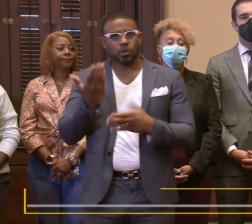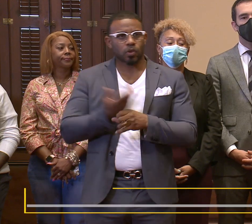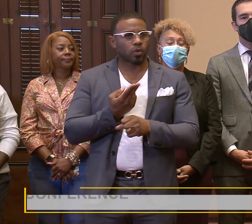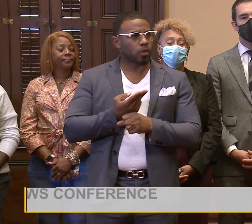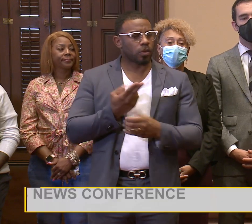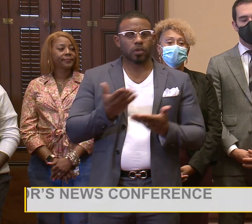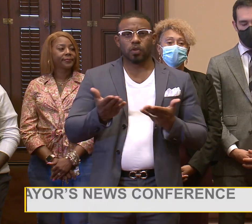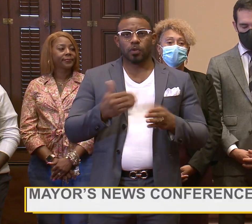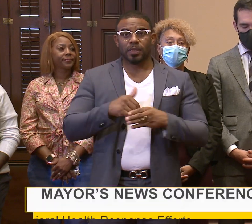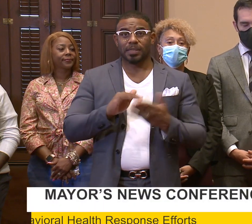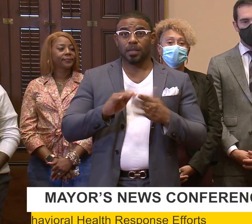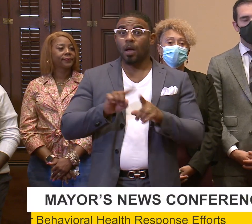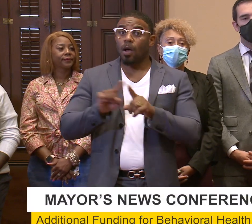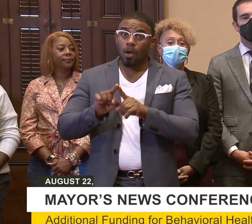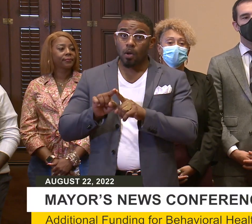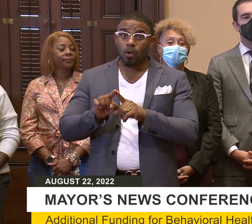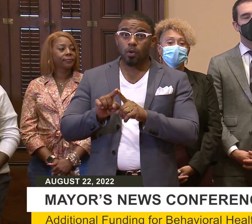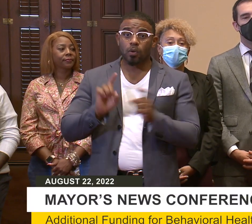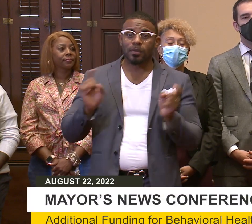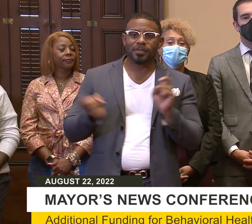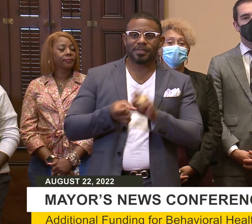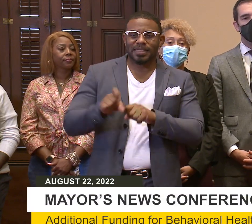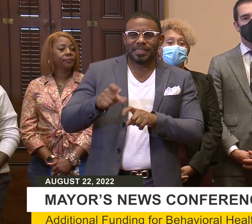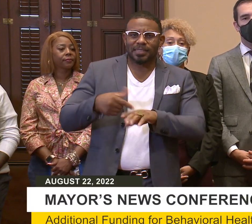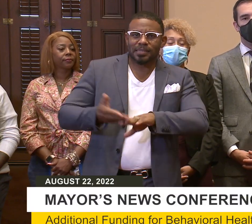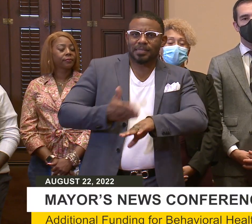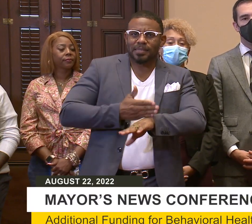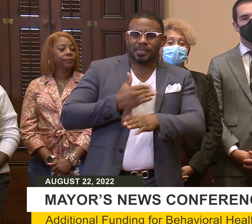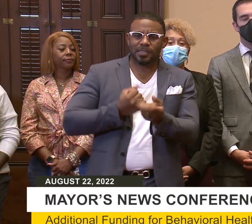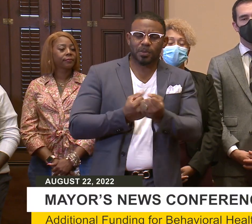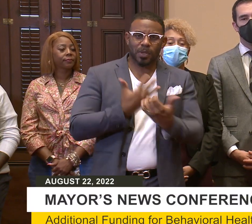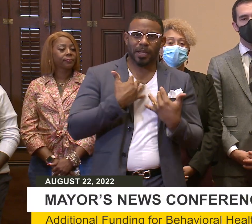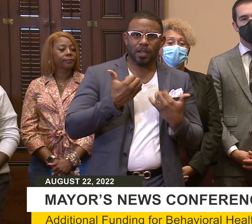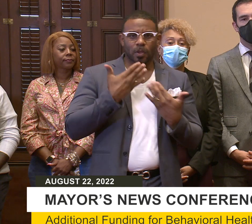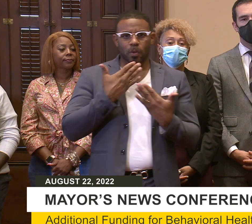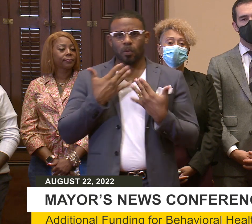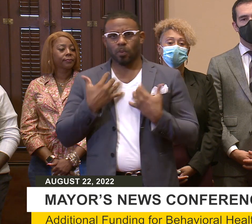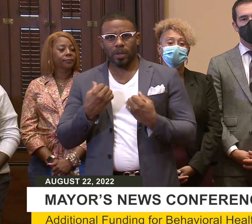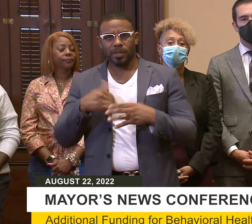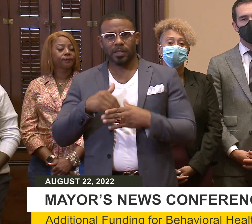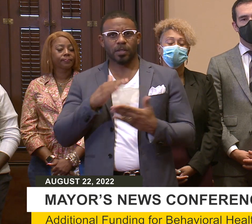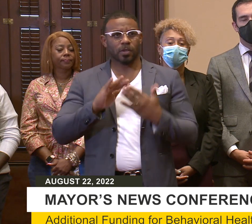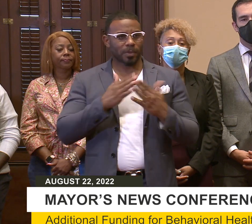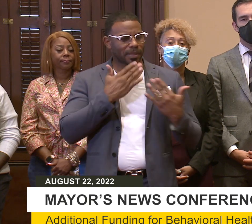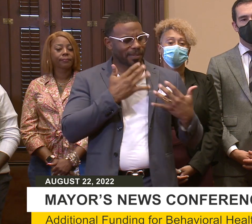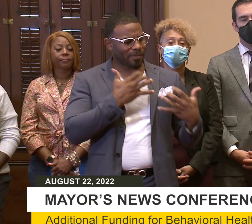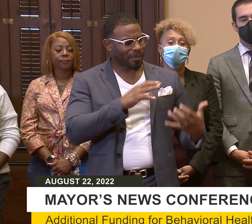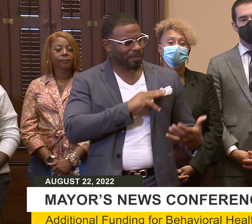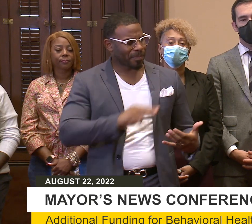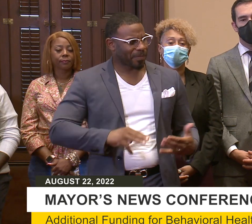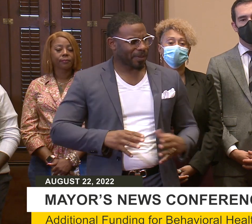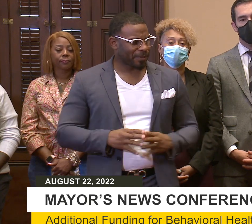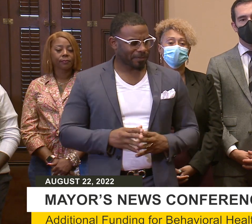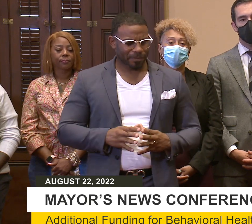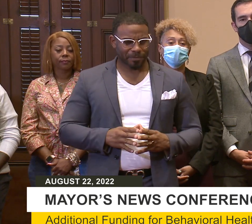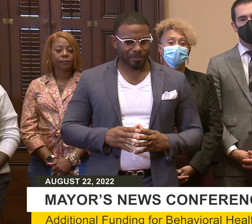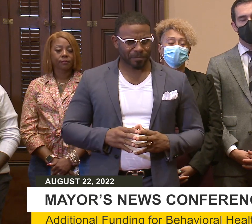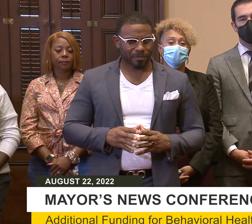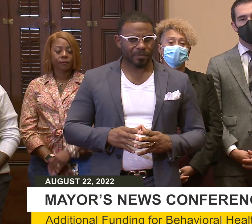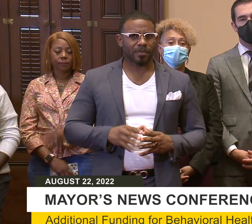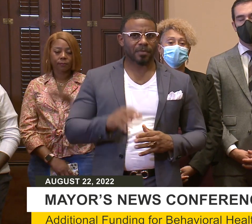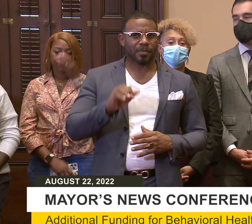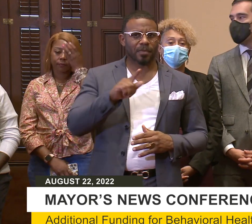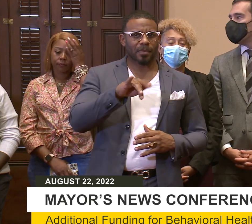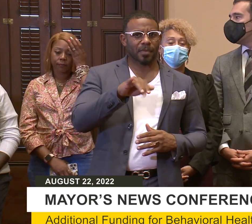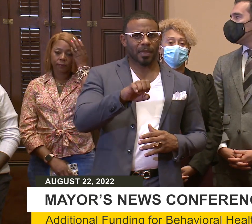in the city, as well as the reforms needed to better support health and wellness in our communities. Thank you, Mayor. Allie